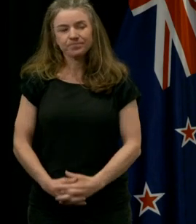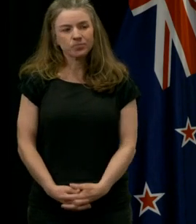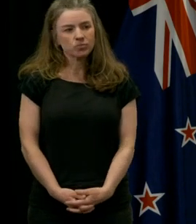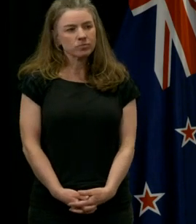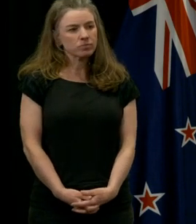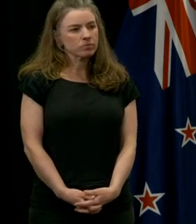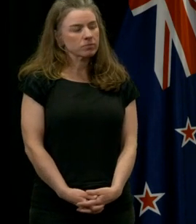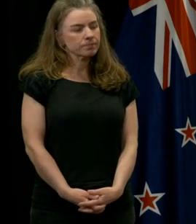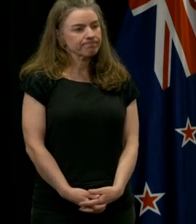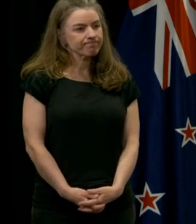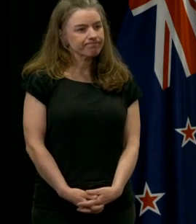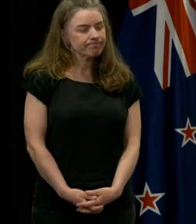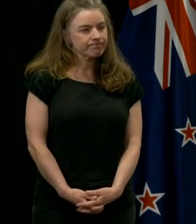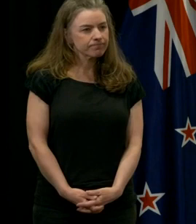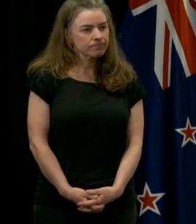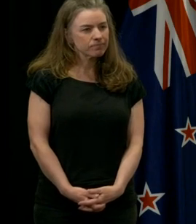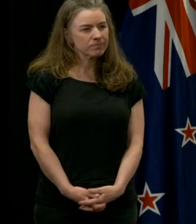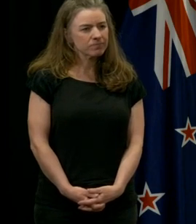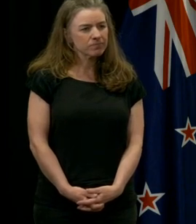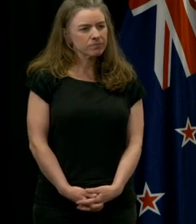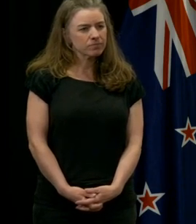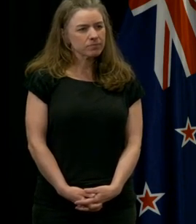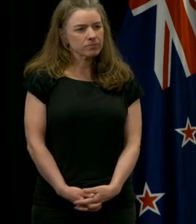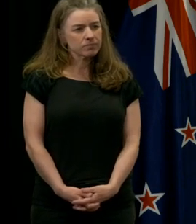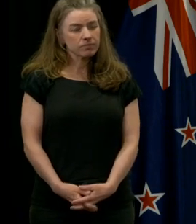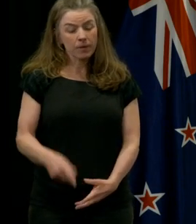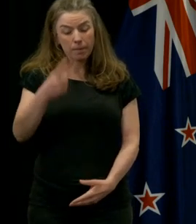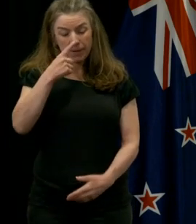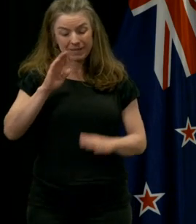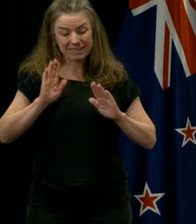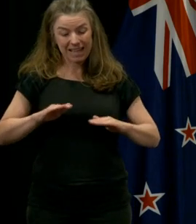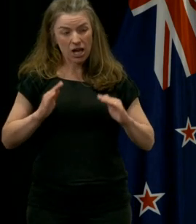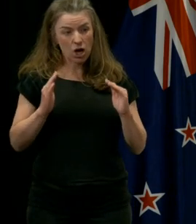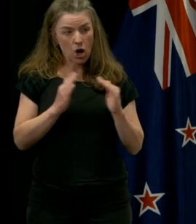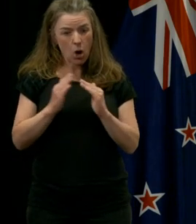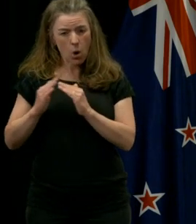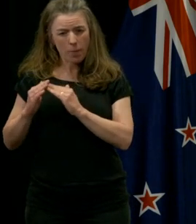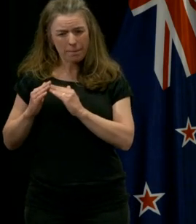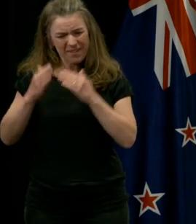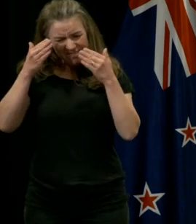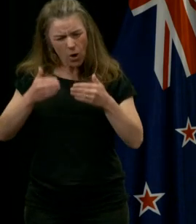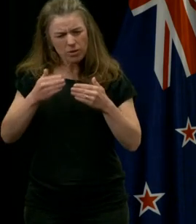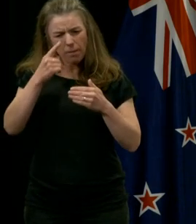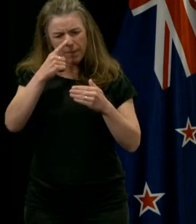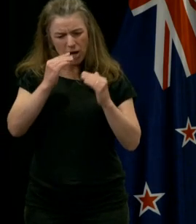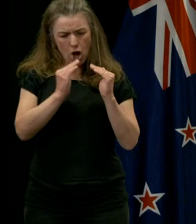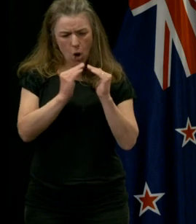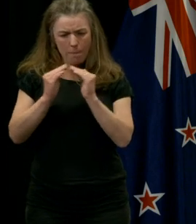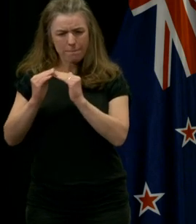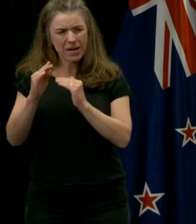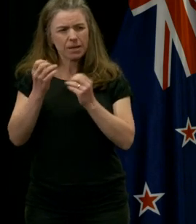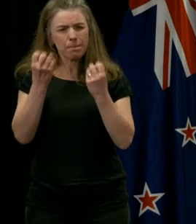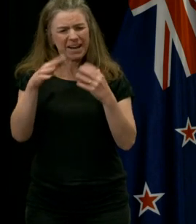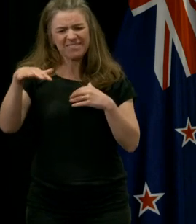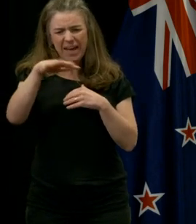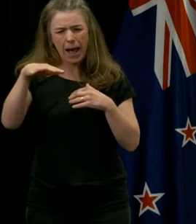Yes, Ben, I'll come over to you. The self-isolation regime is heavily geared towards households. Yes. But there are a lot of families that don't live